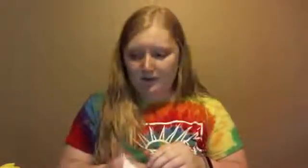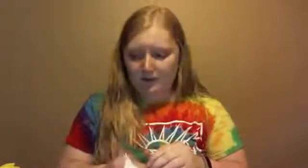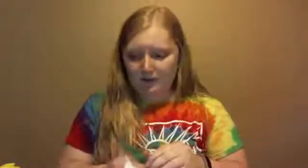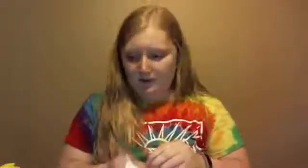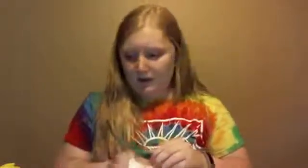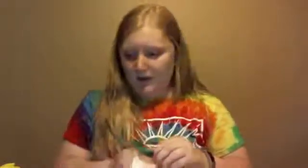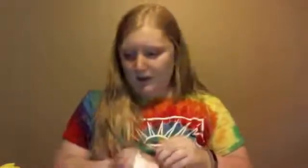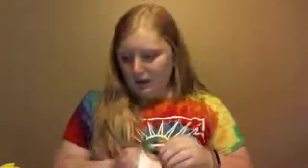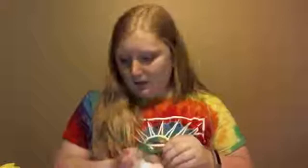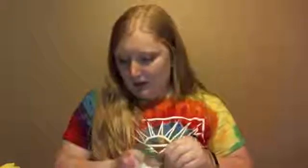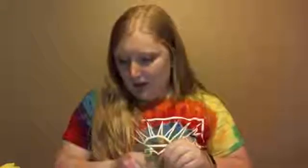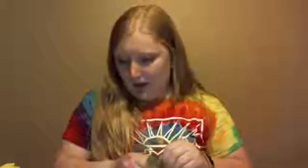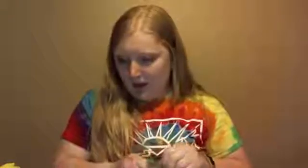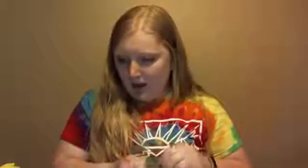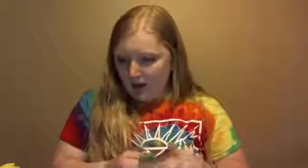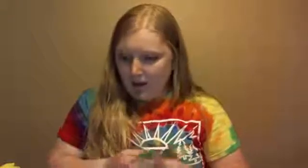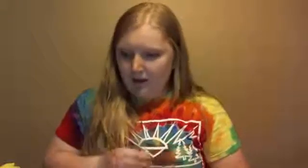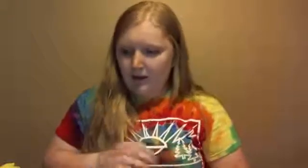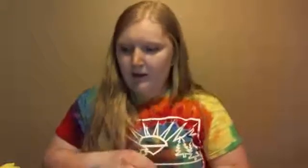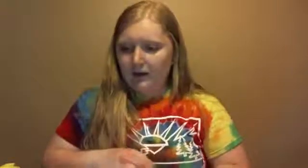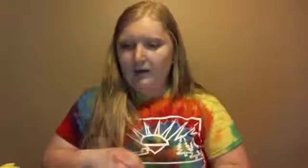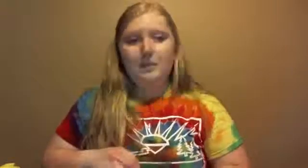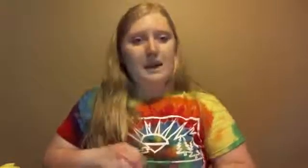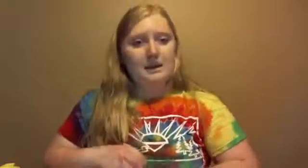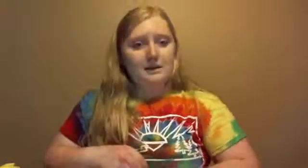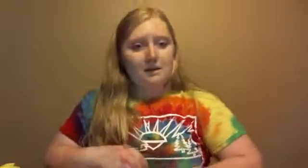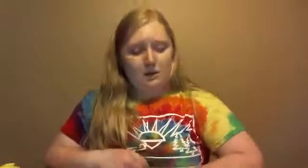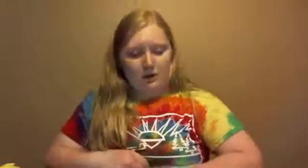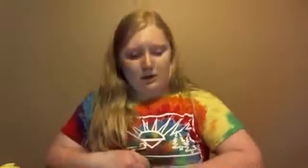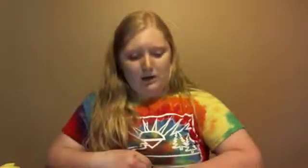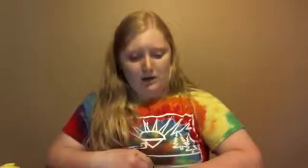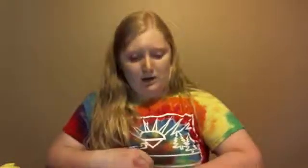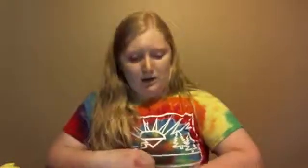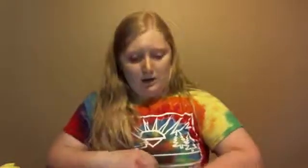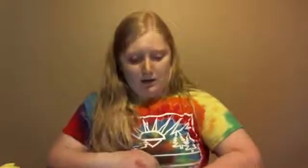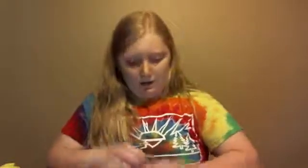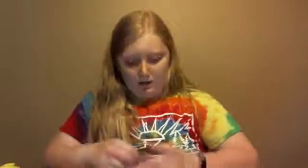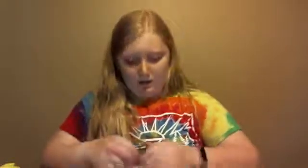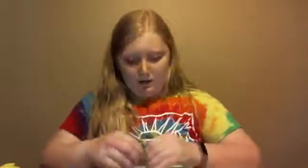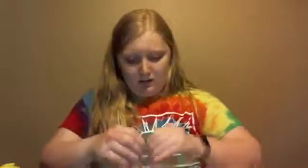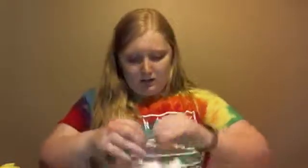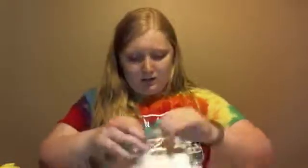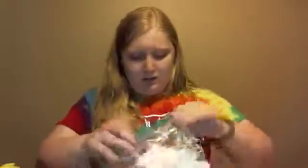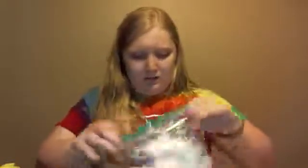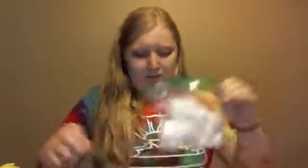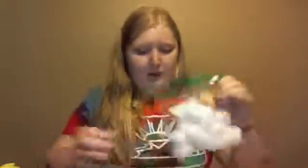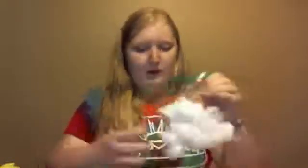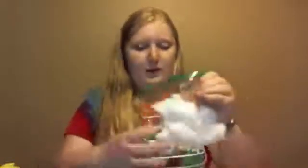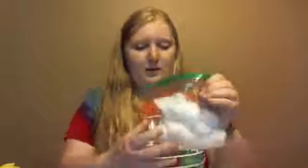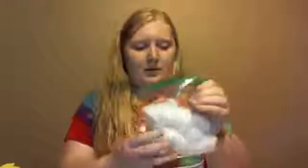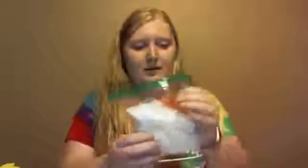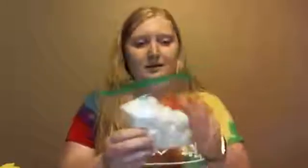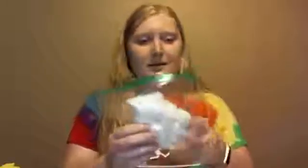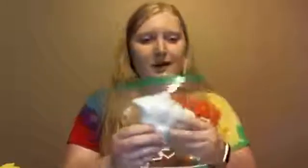feel like the paint or the thing from earlier, but